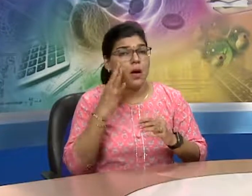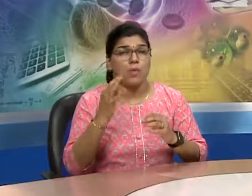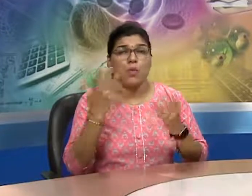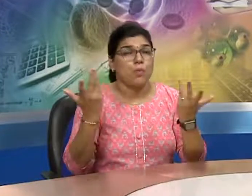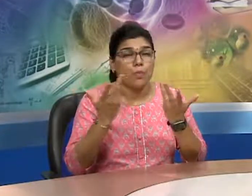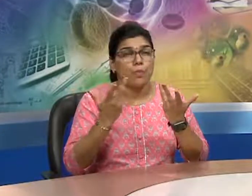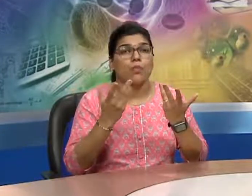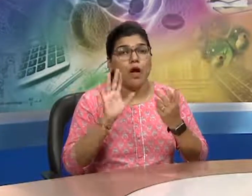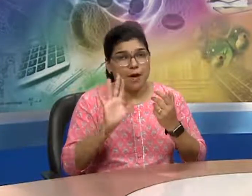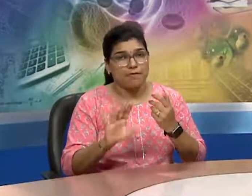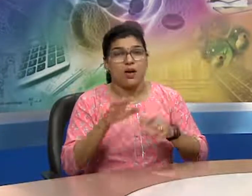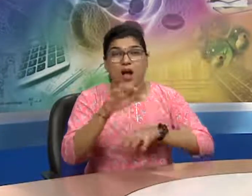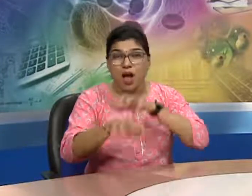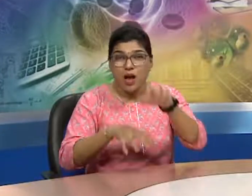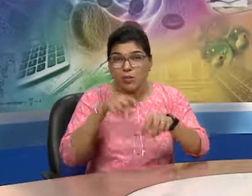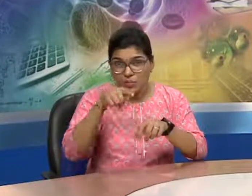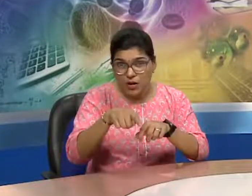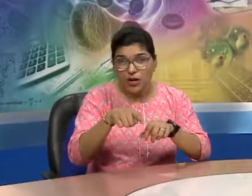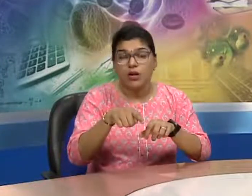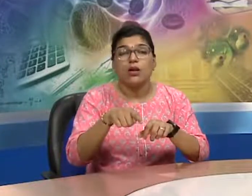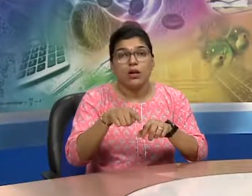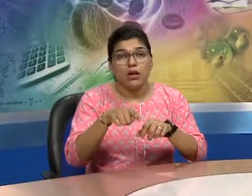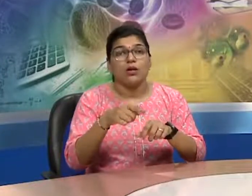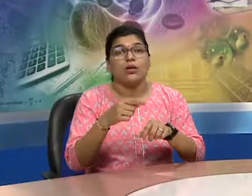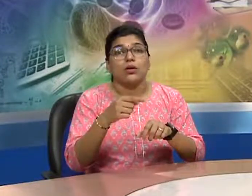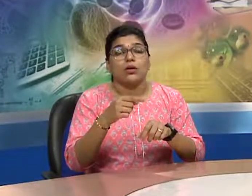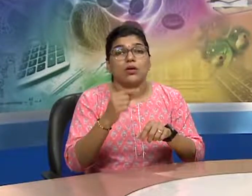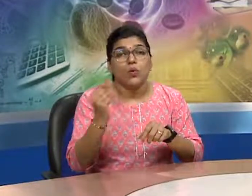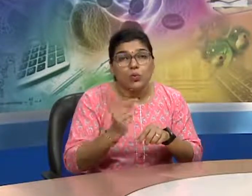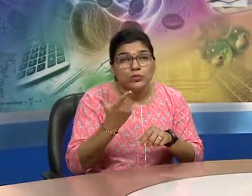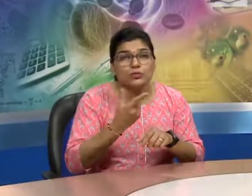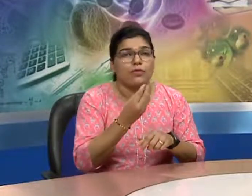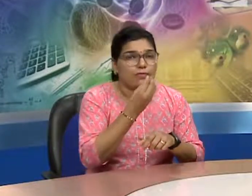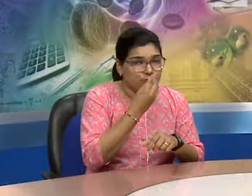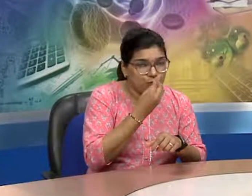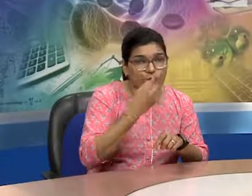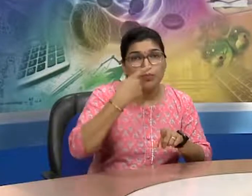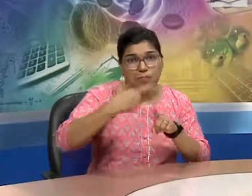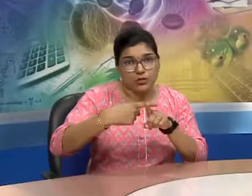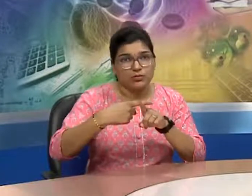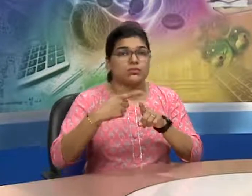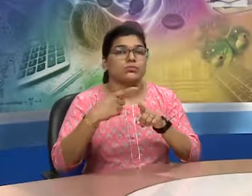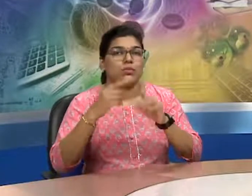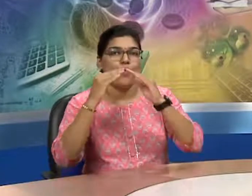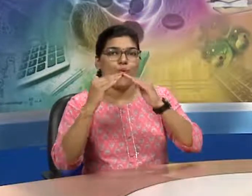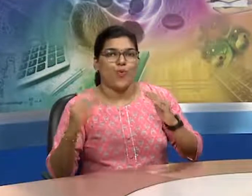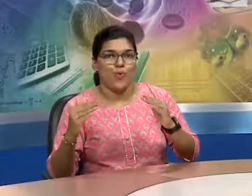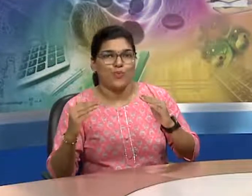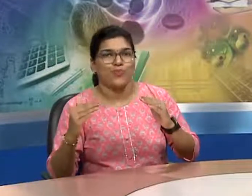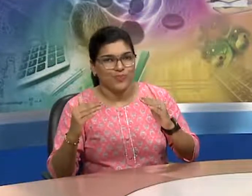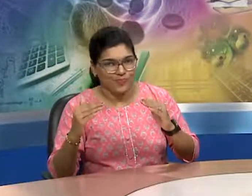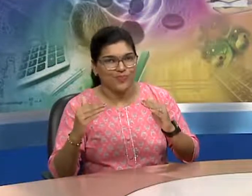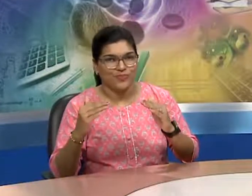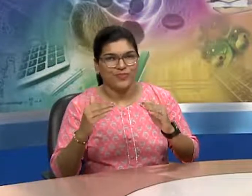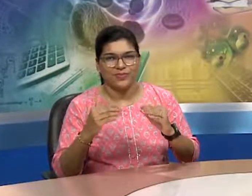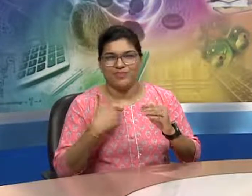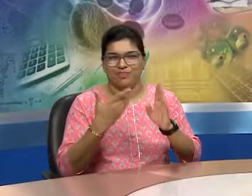And the most important resource in the niche of animals are food and shelter, while in case